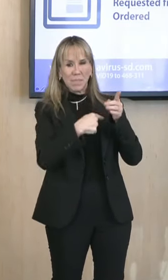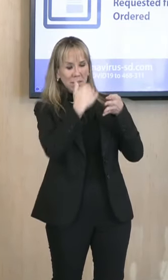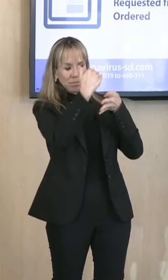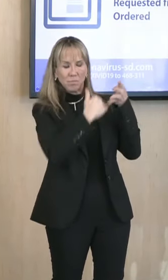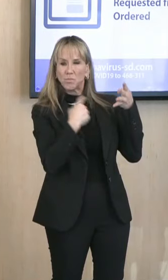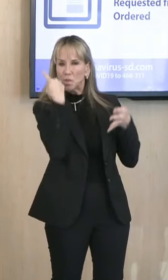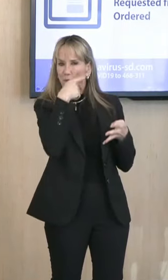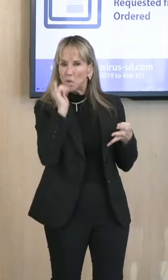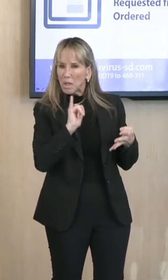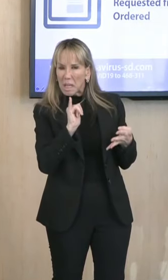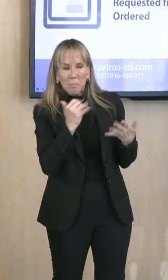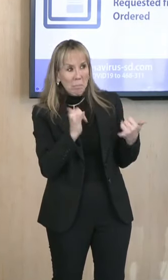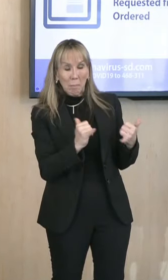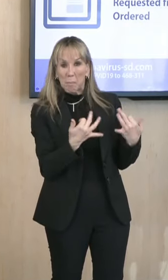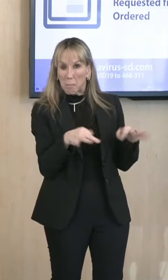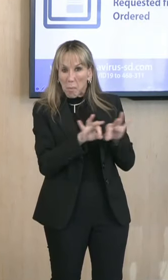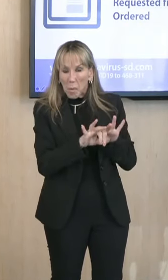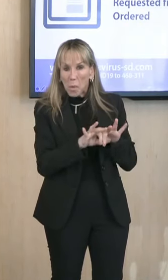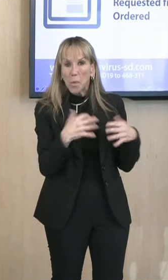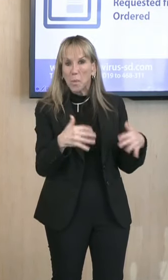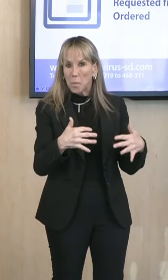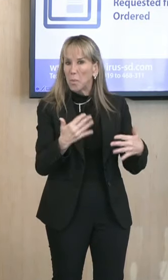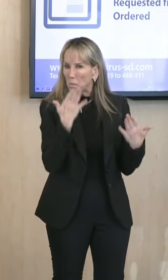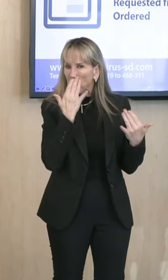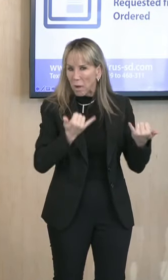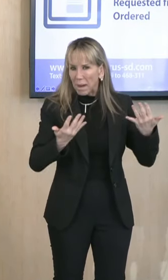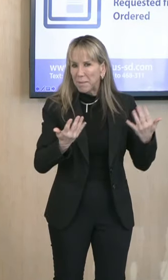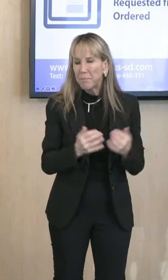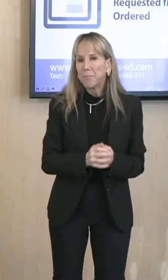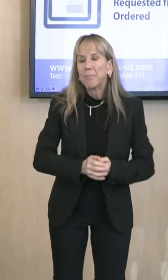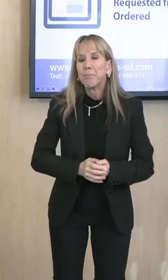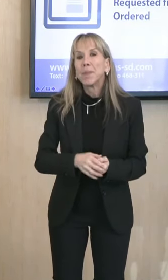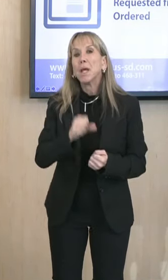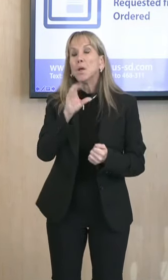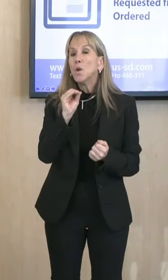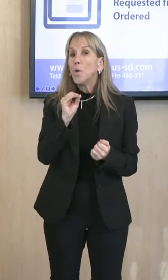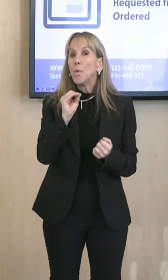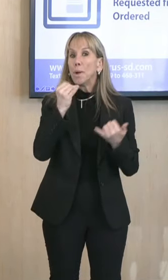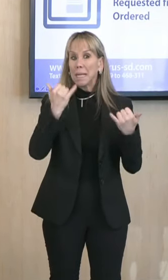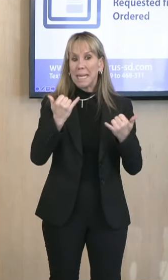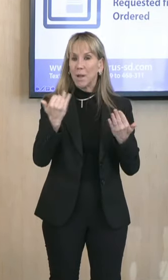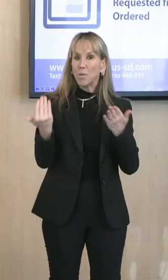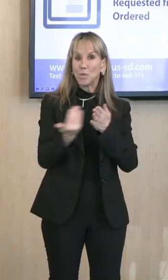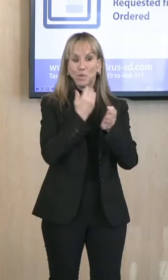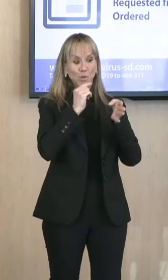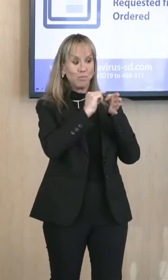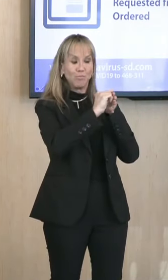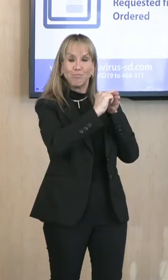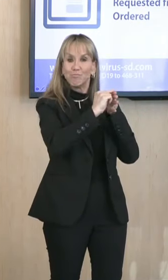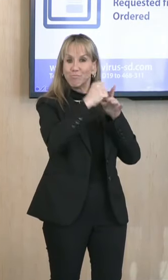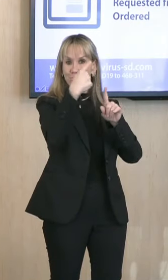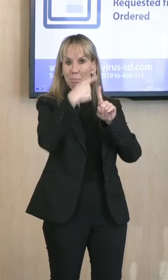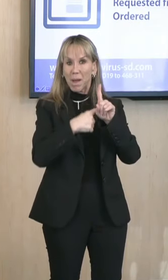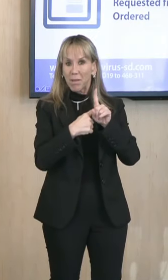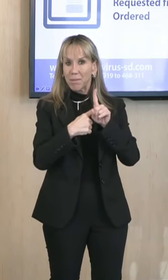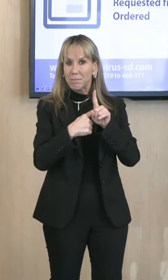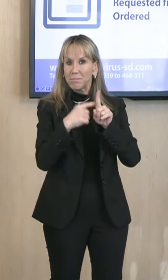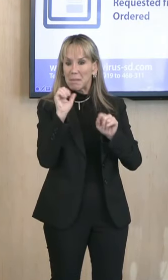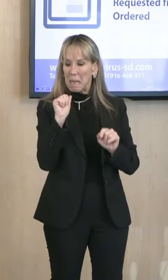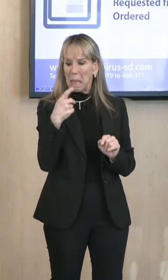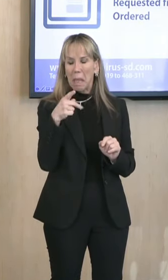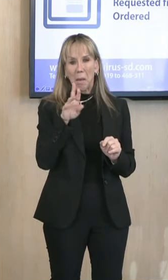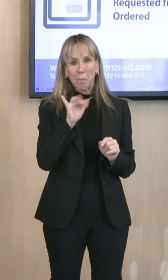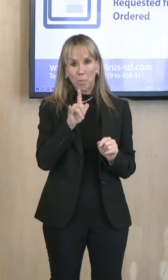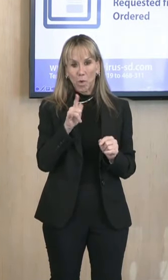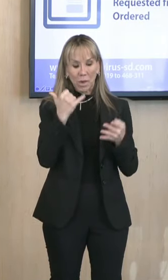everyone to just take a pause for a minute as we appreciate the start of a new month in a period of time in which